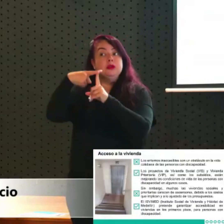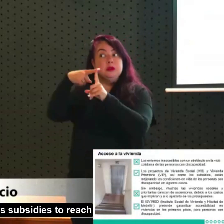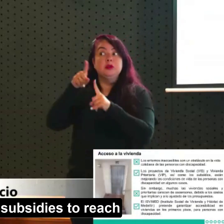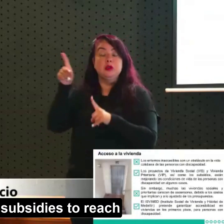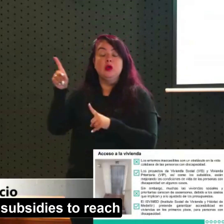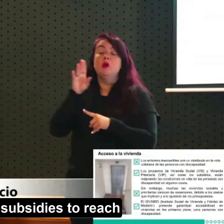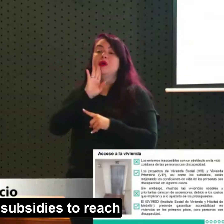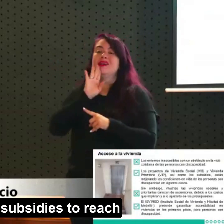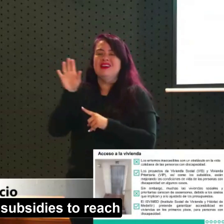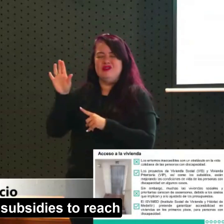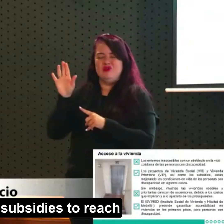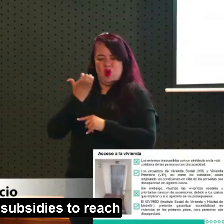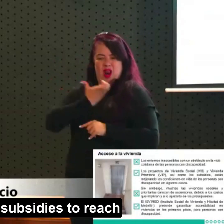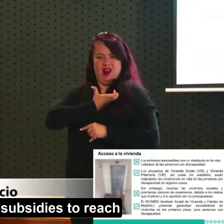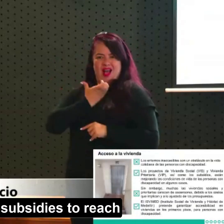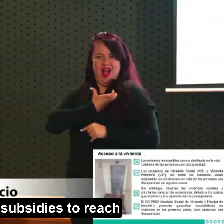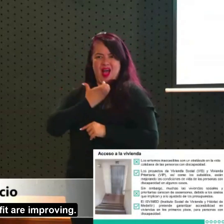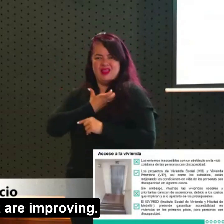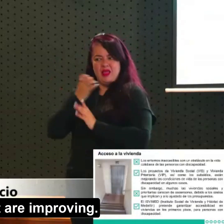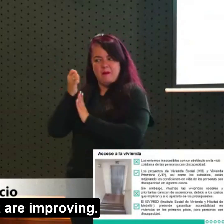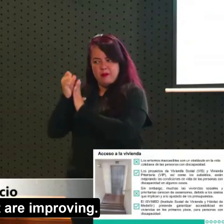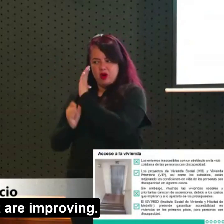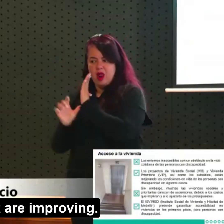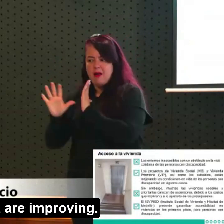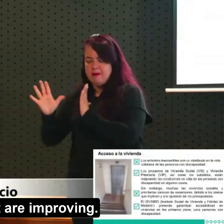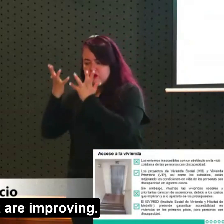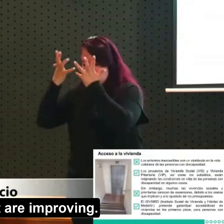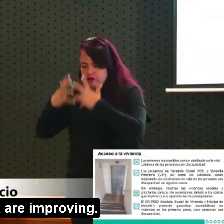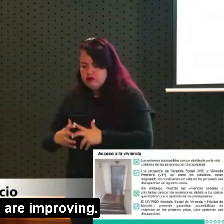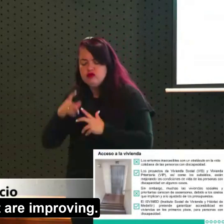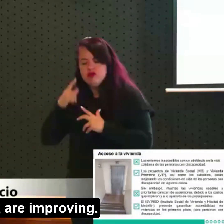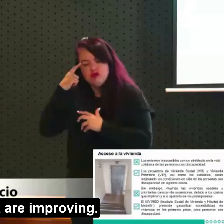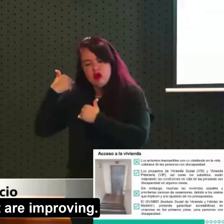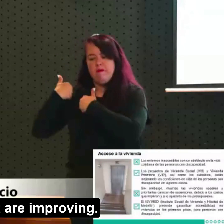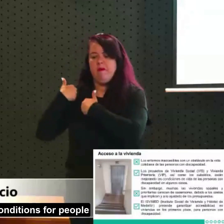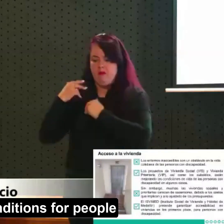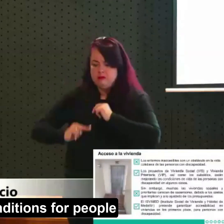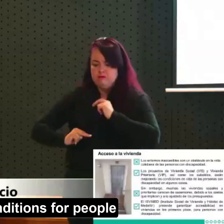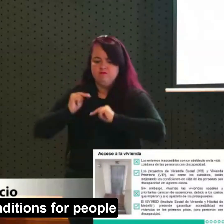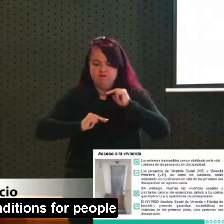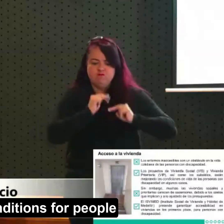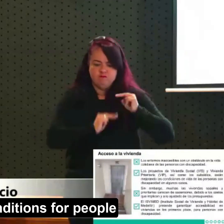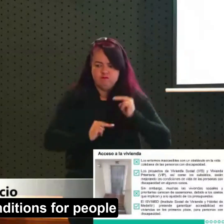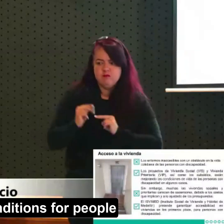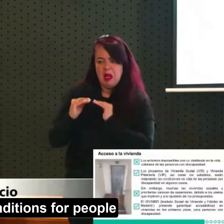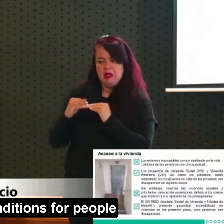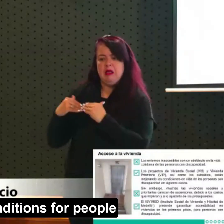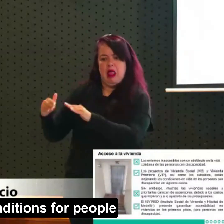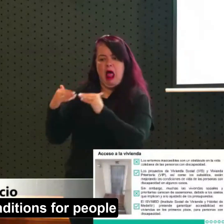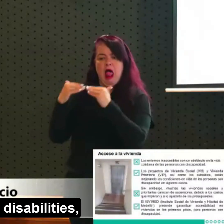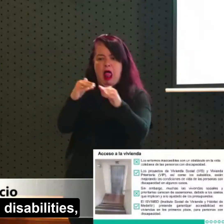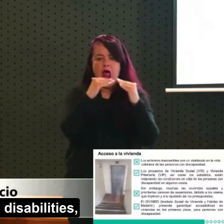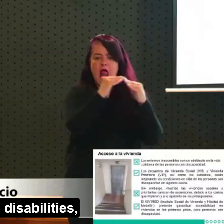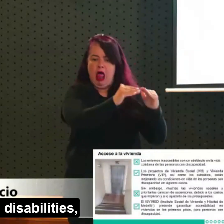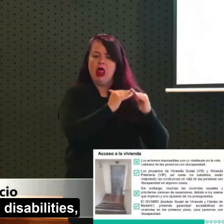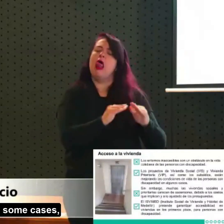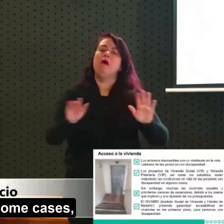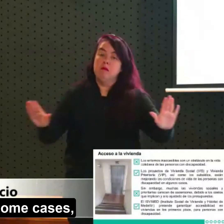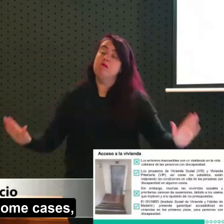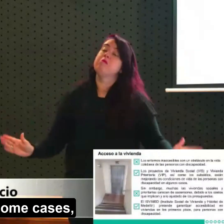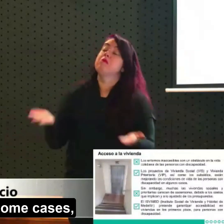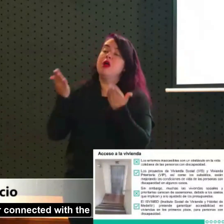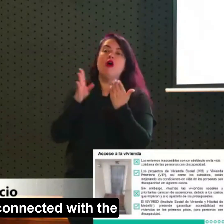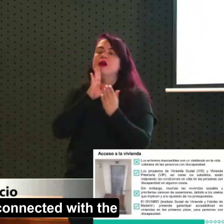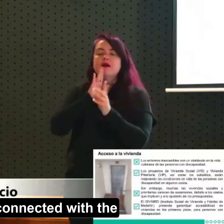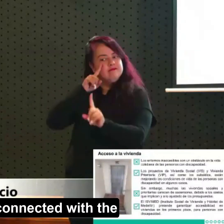initiatives, as well as subsidies to retrofit, are improving living conditions for people with disabilities in